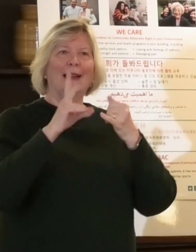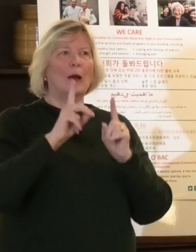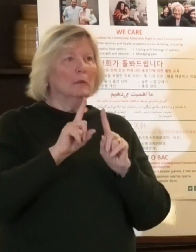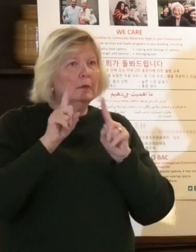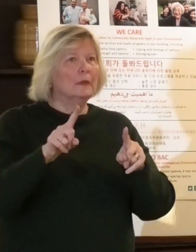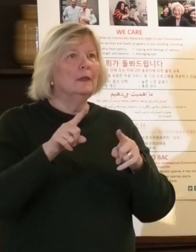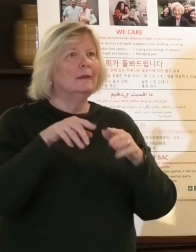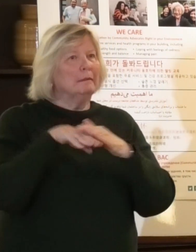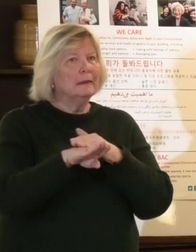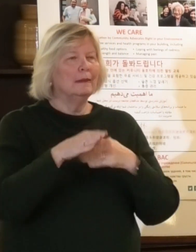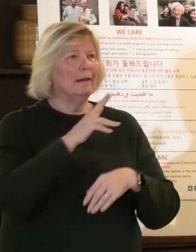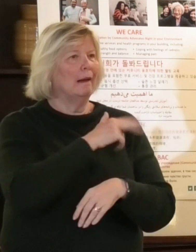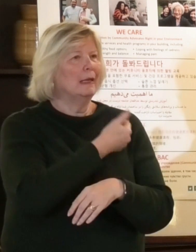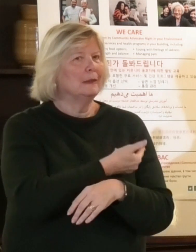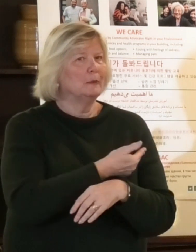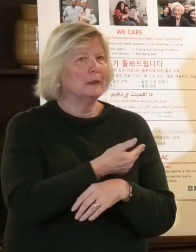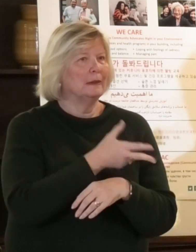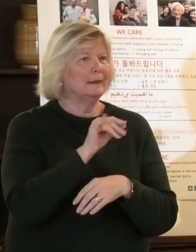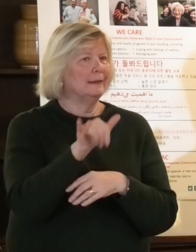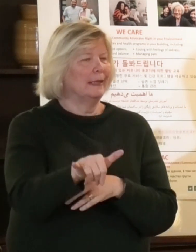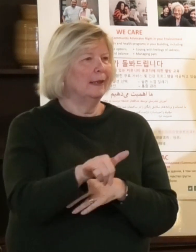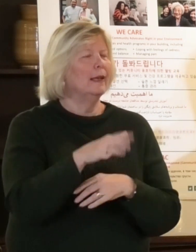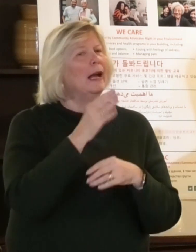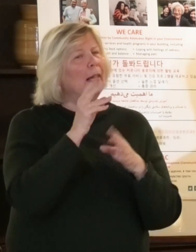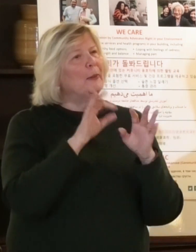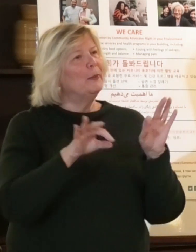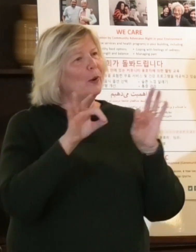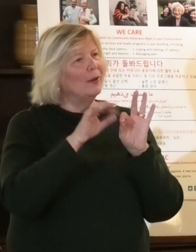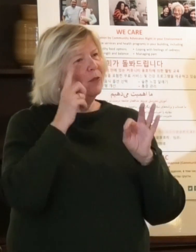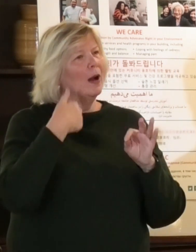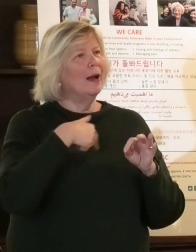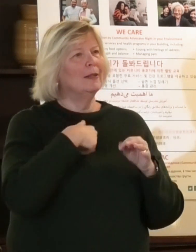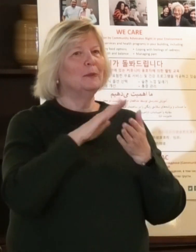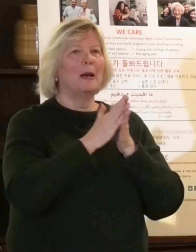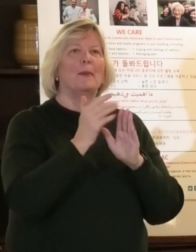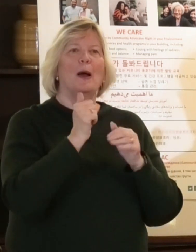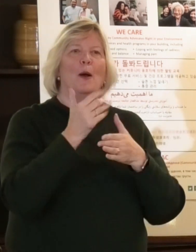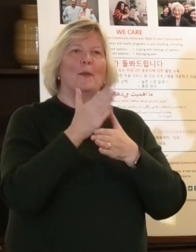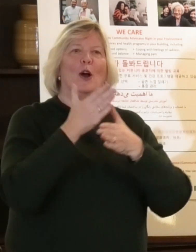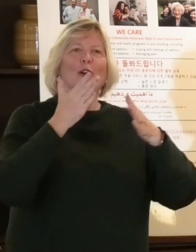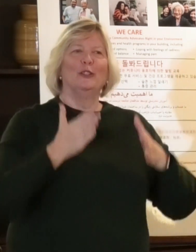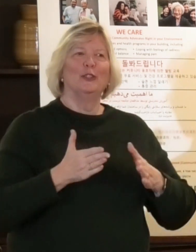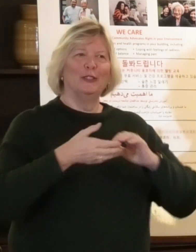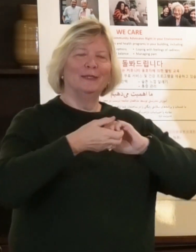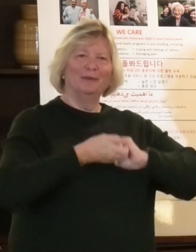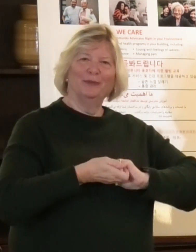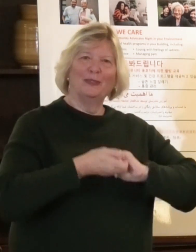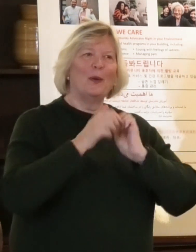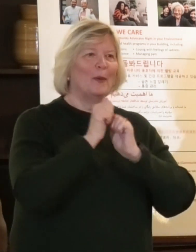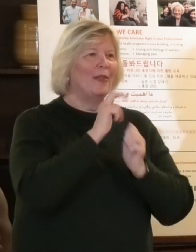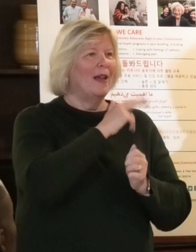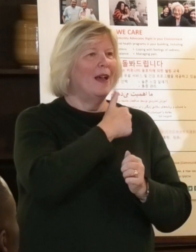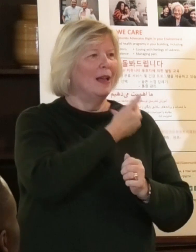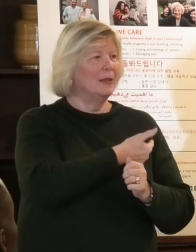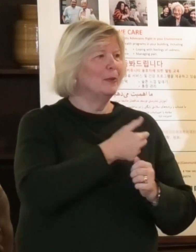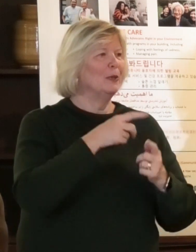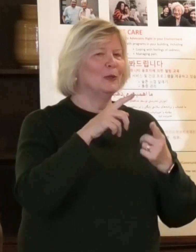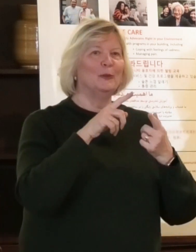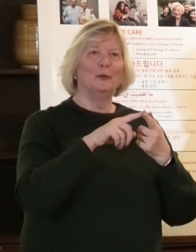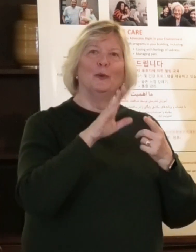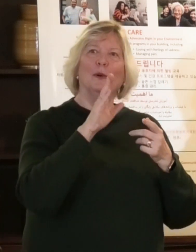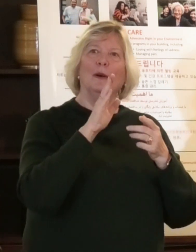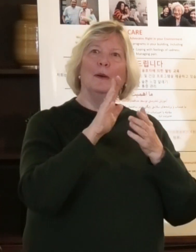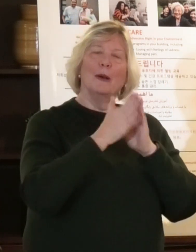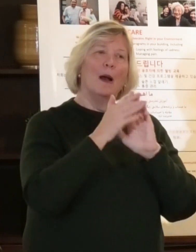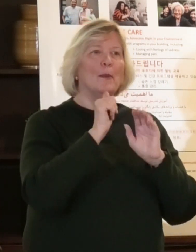hospital. And it's important for us to be a partner with the hospital, to be a trainee,